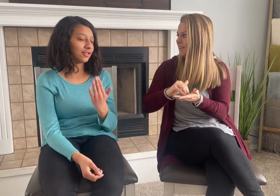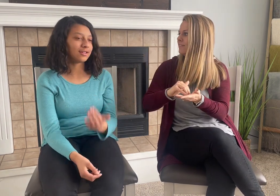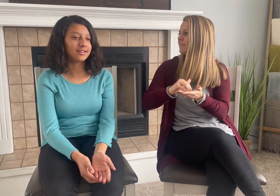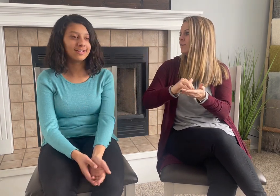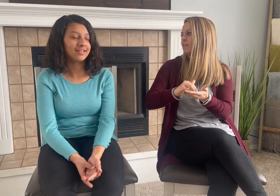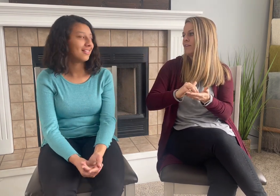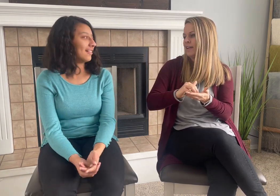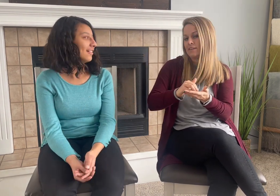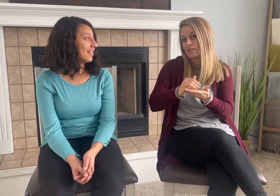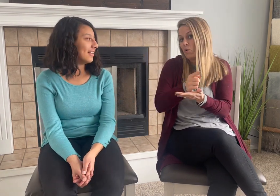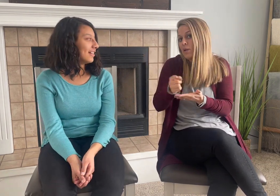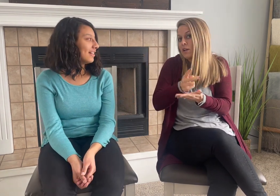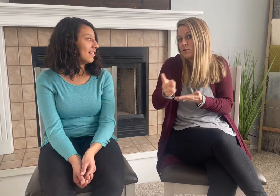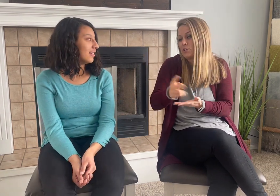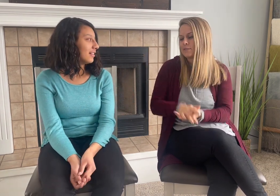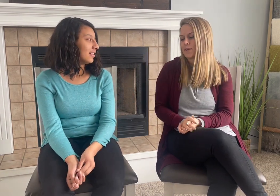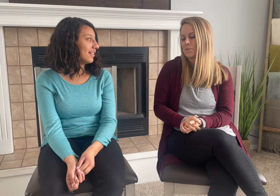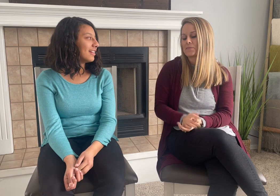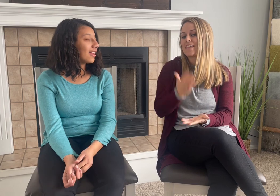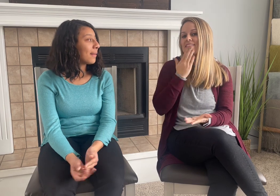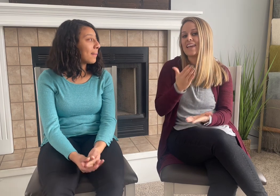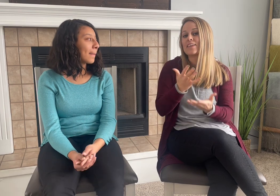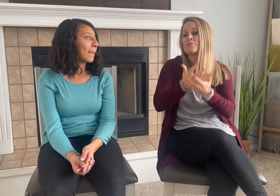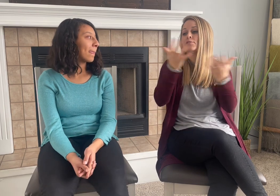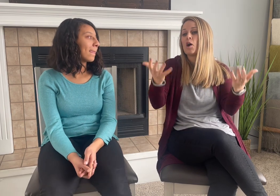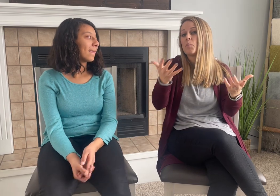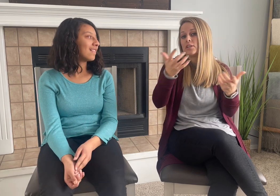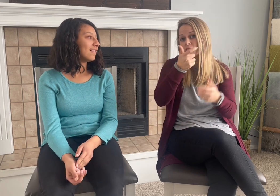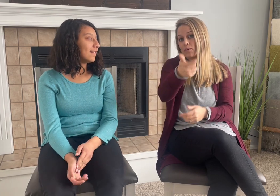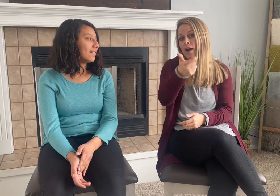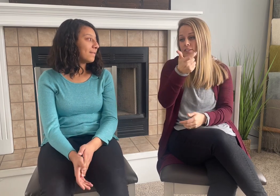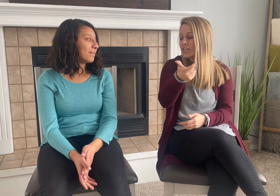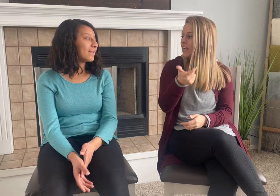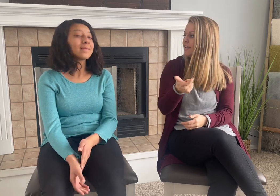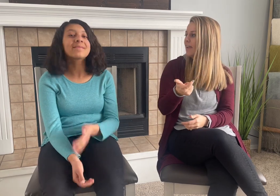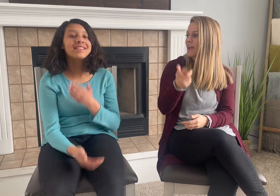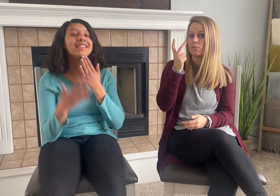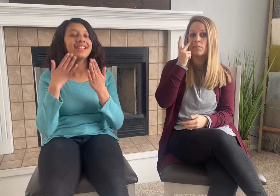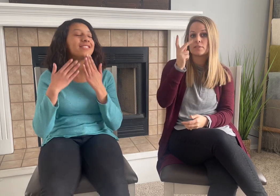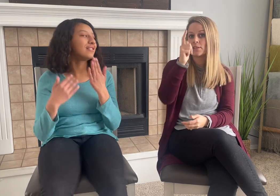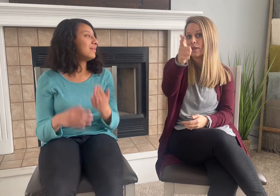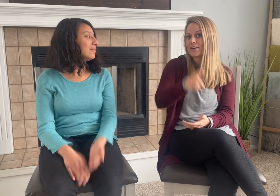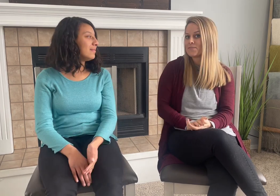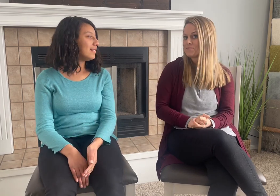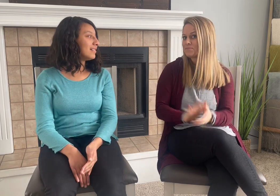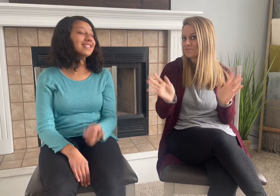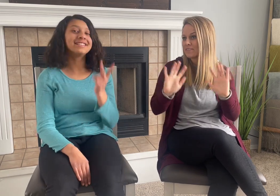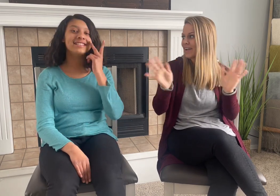in a week or two. So thank you so much for watching and we will see you later. Bye bye.